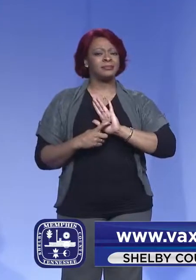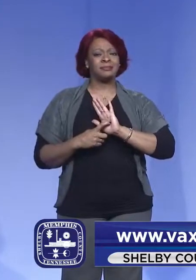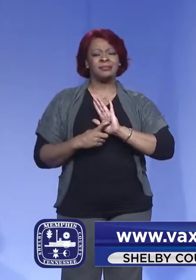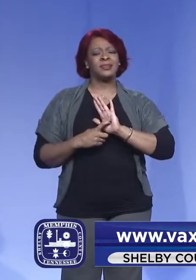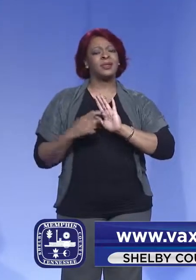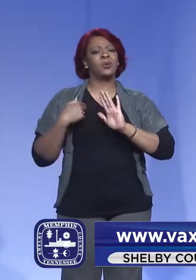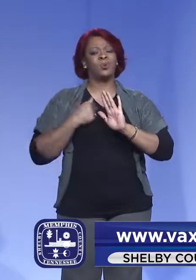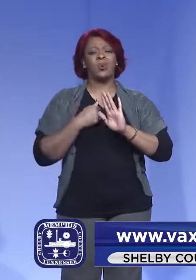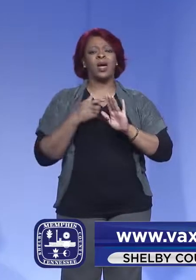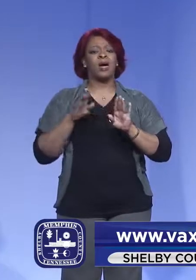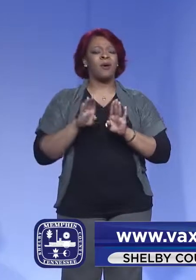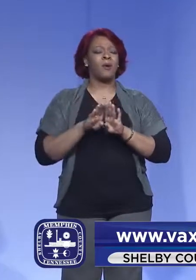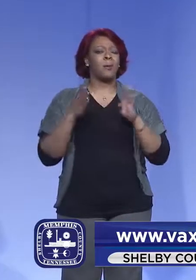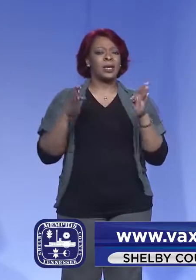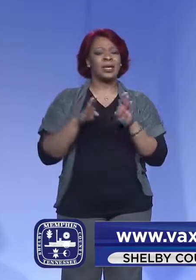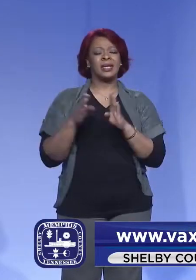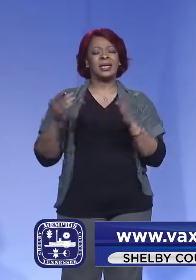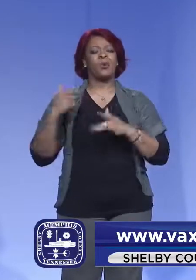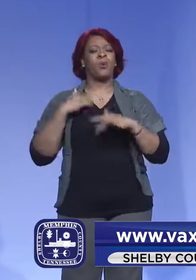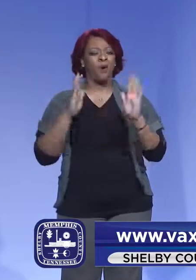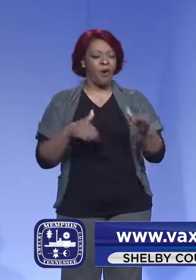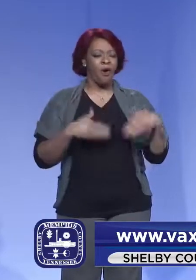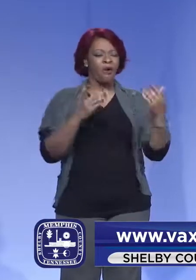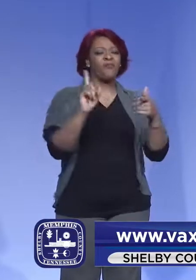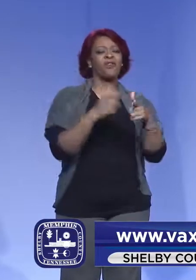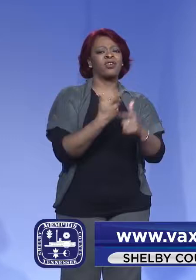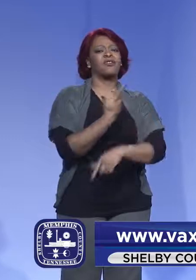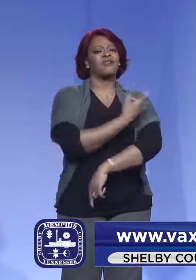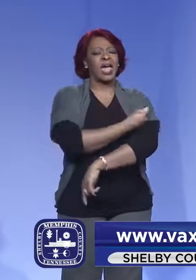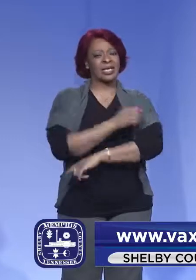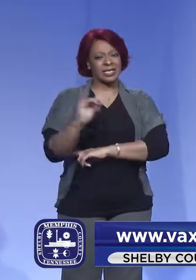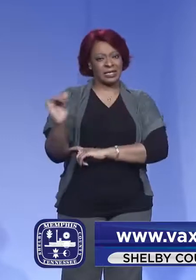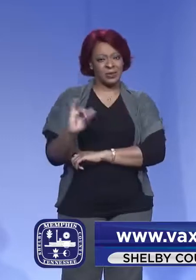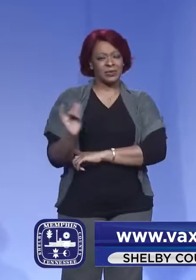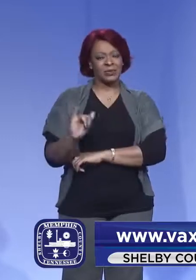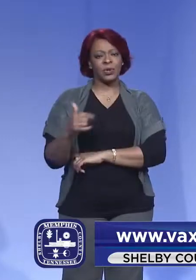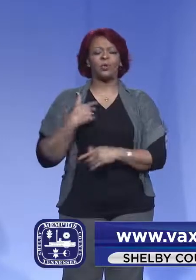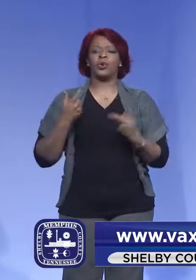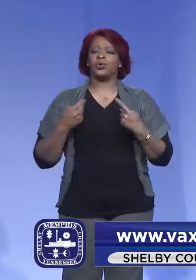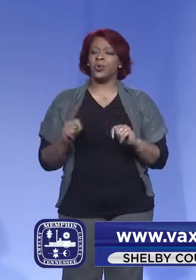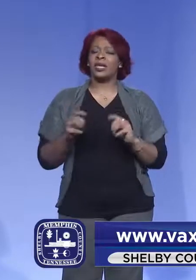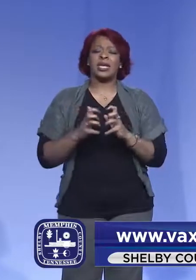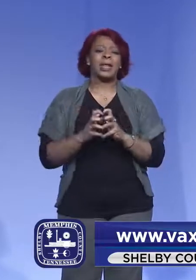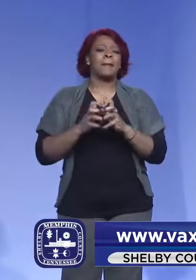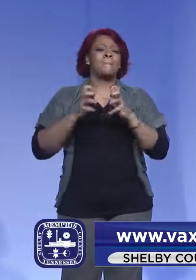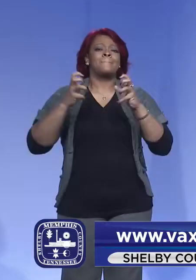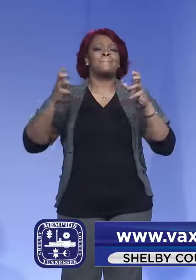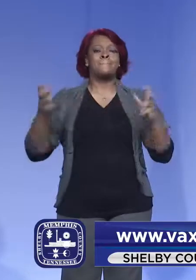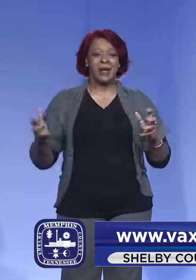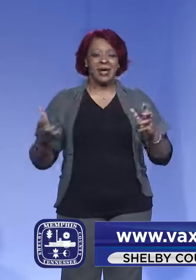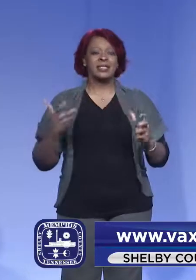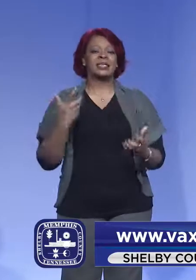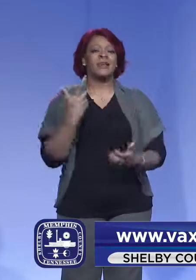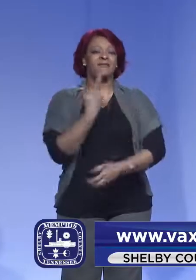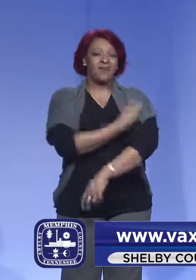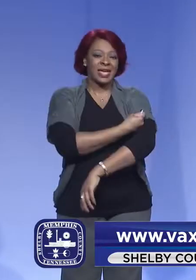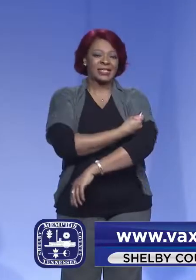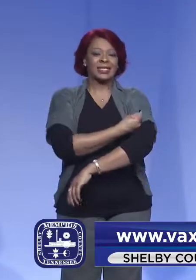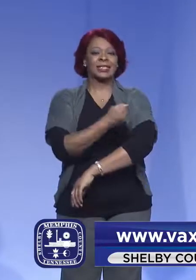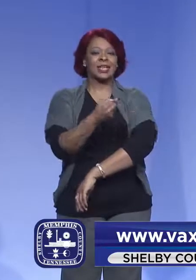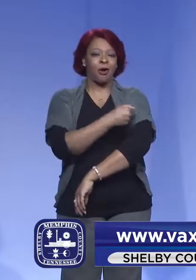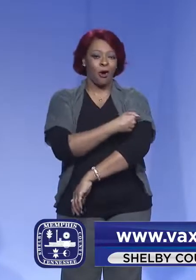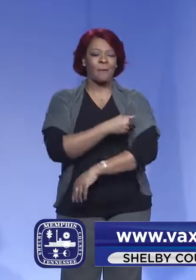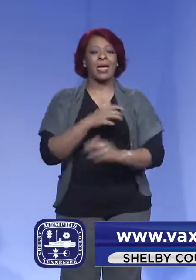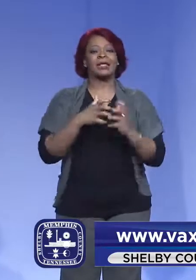had openings, so we also offered first vaccines. We are trying to get as much vaccine into people's arms as